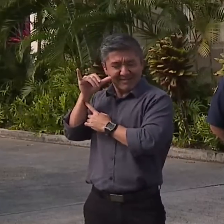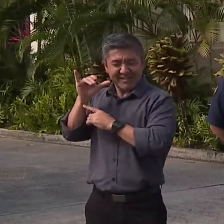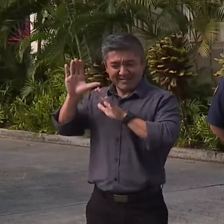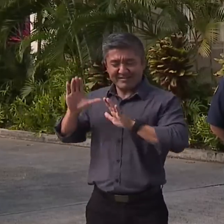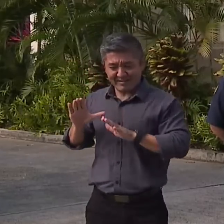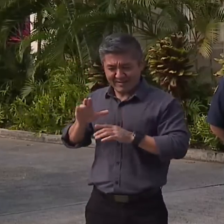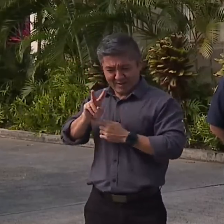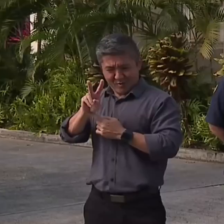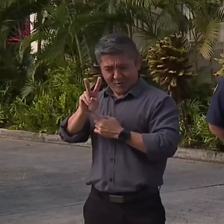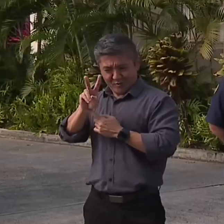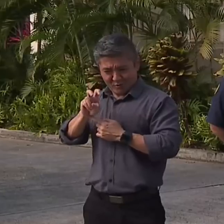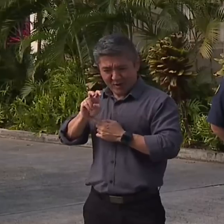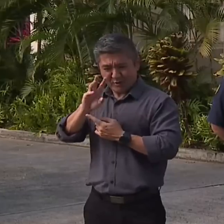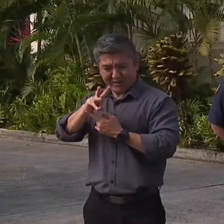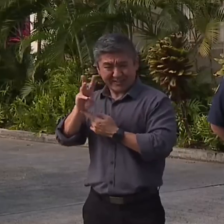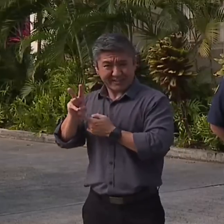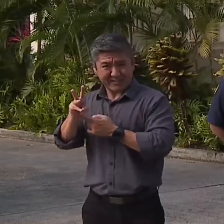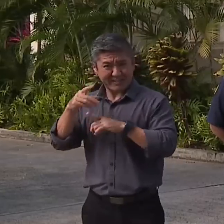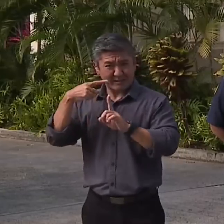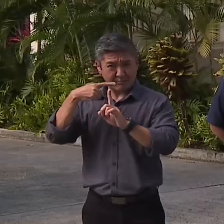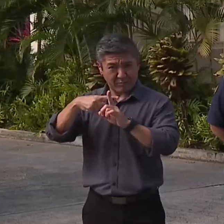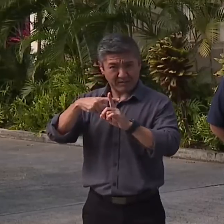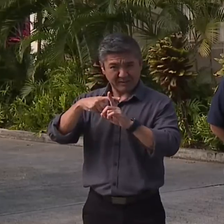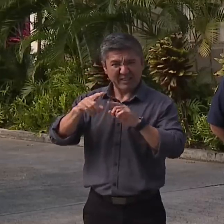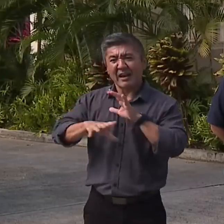are 266 positives out of